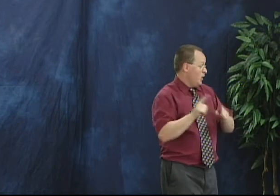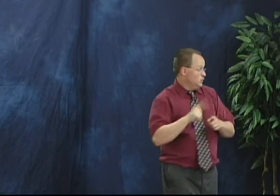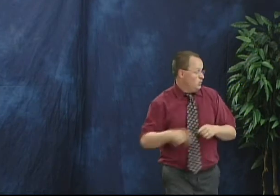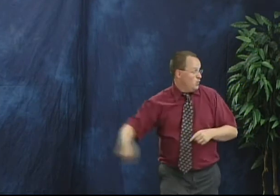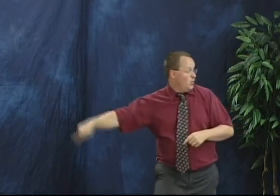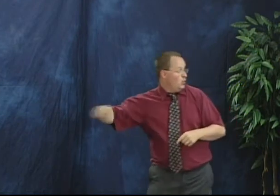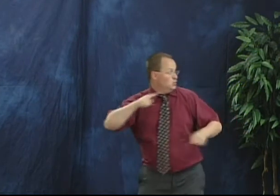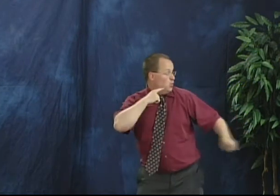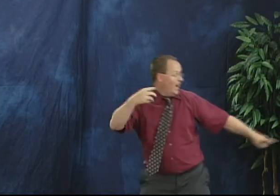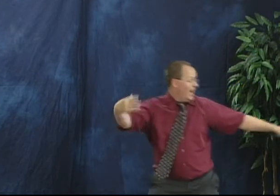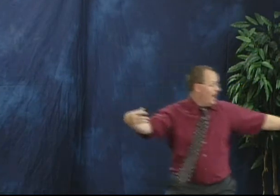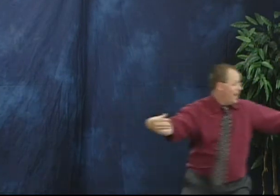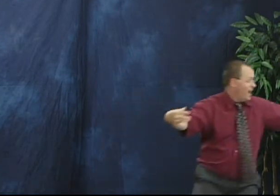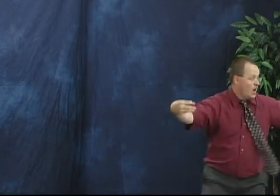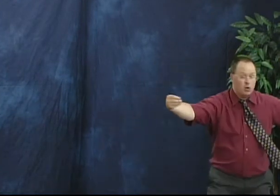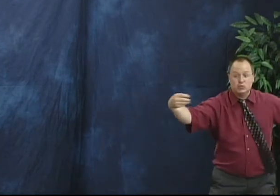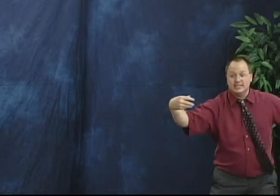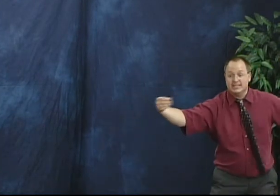but to those who are outside,"